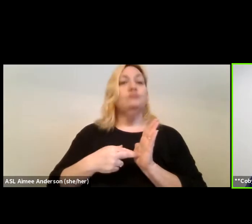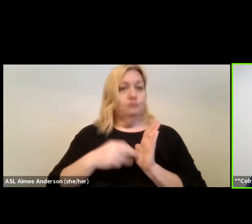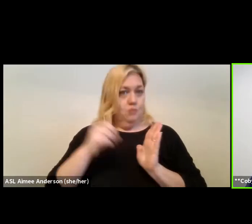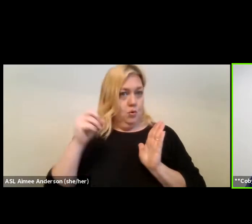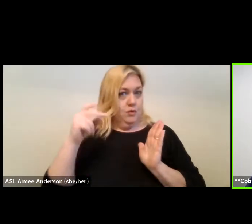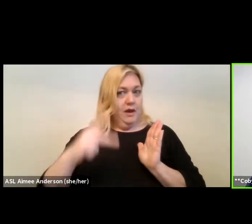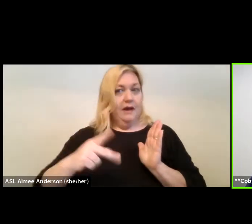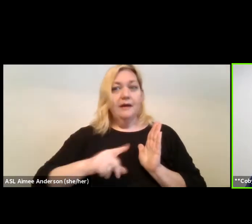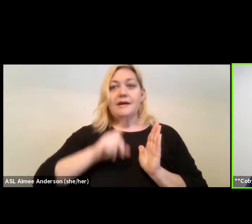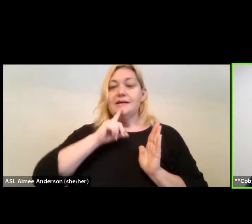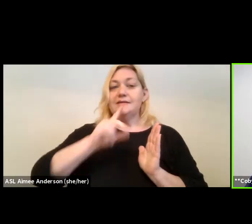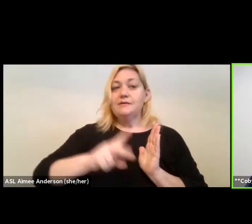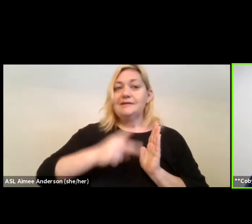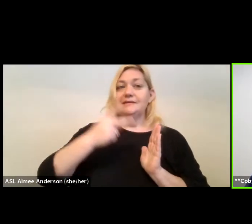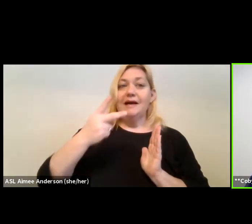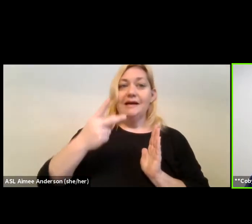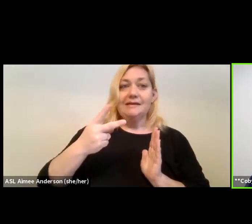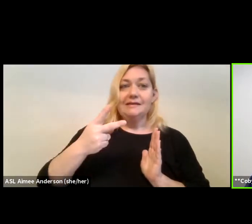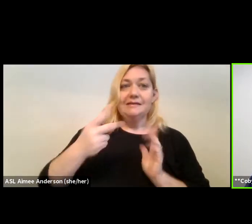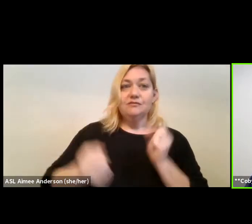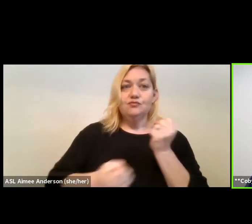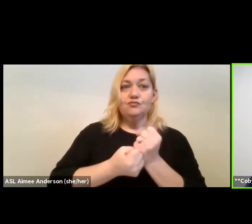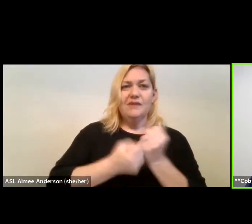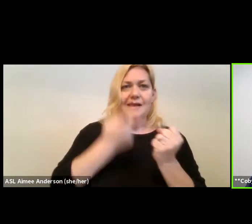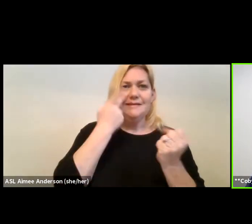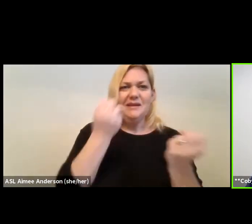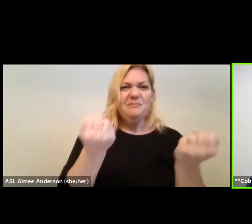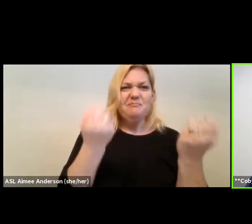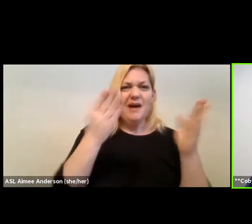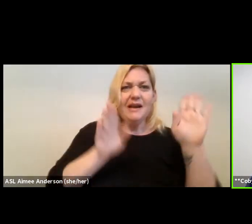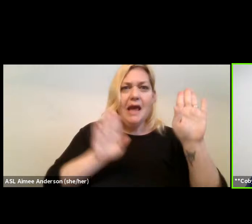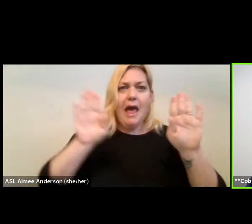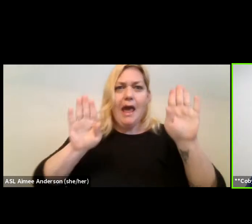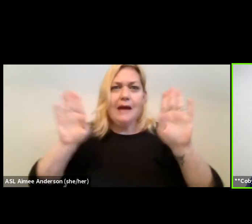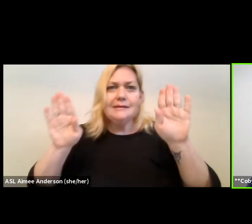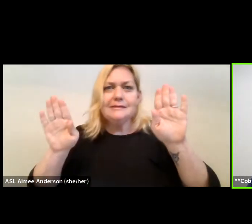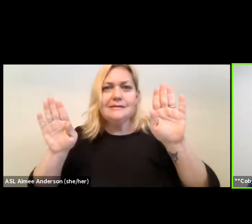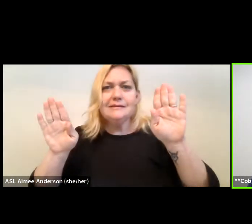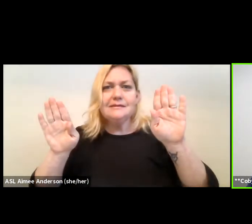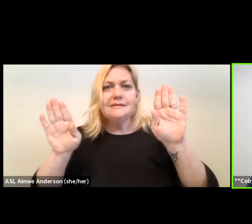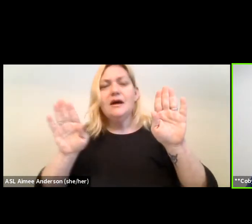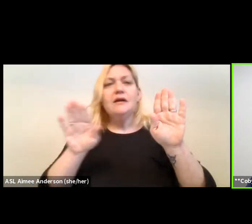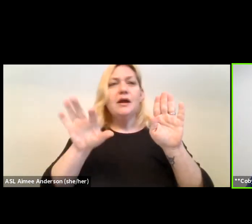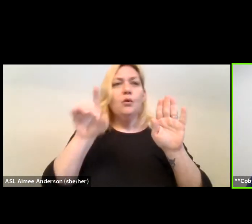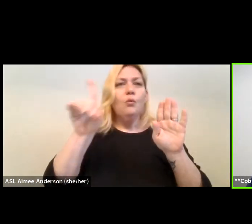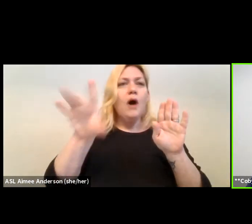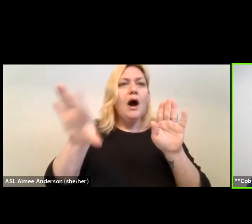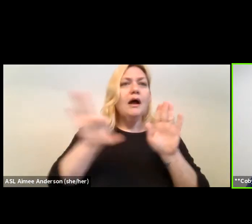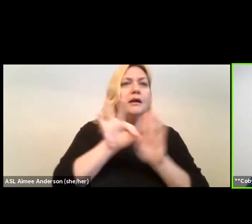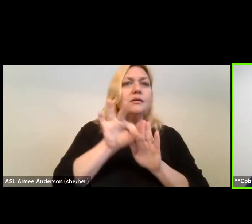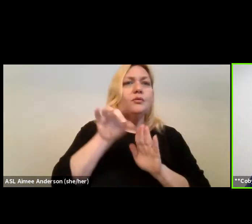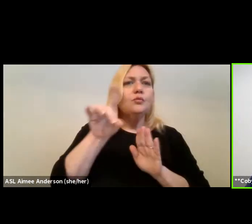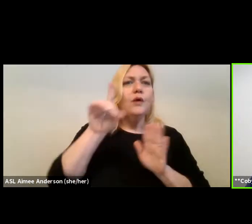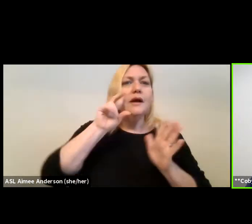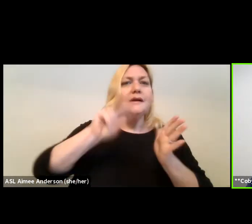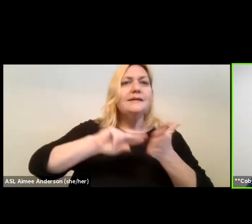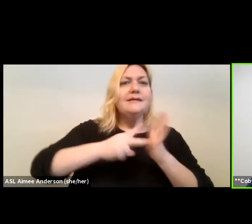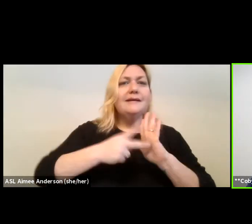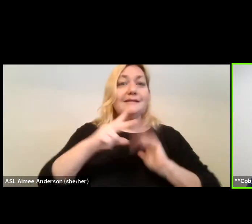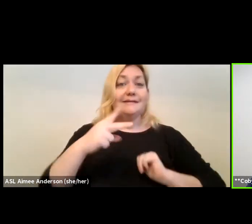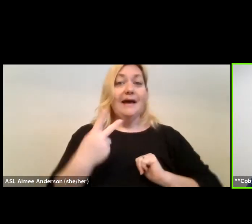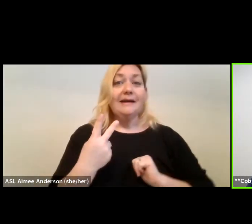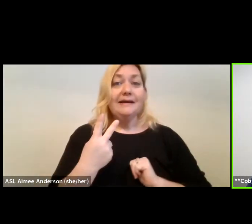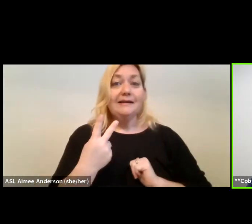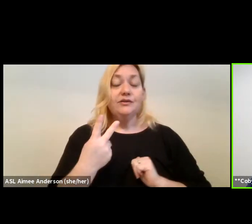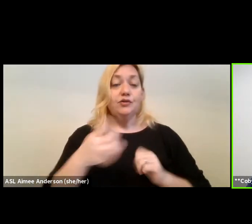there a second? I see many, many hands. I'll take that will, at least one of those intends to second the motion. So the motion